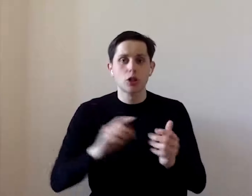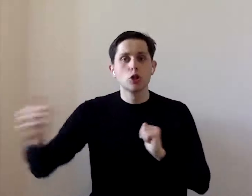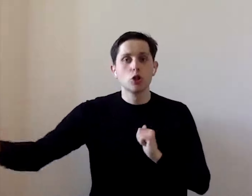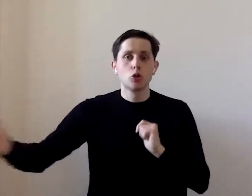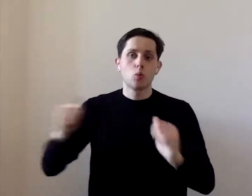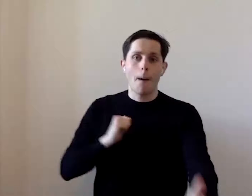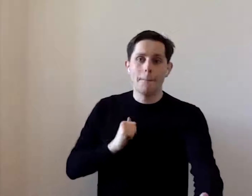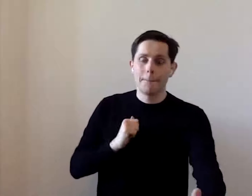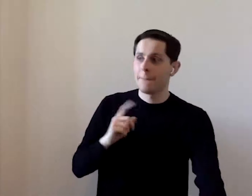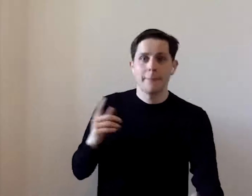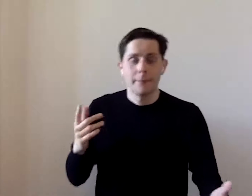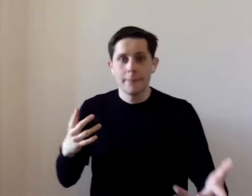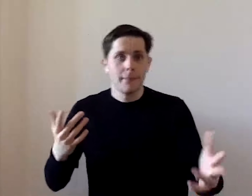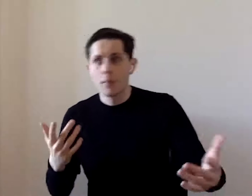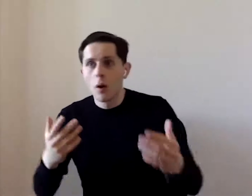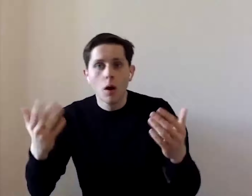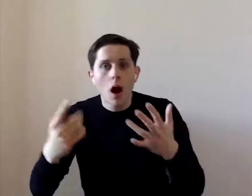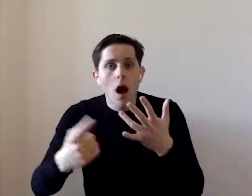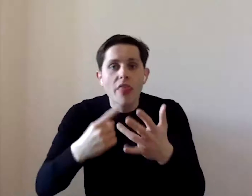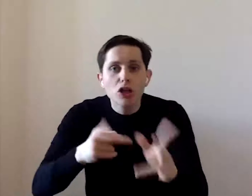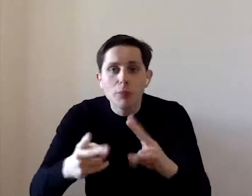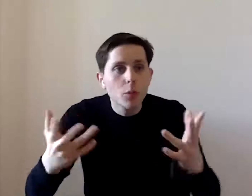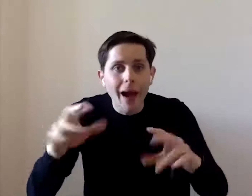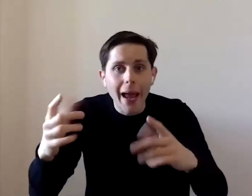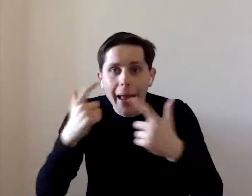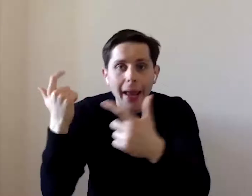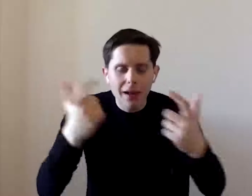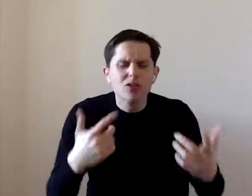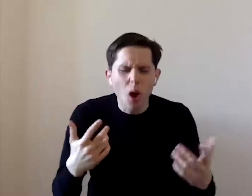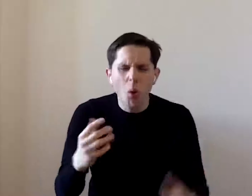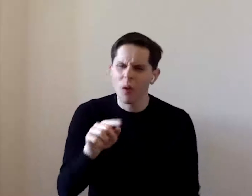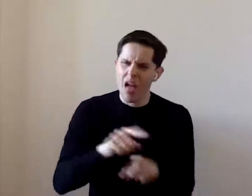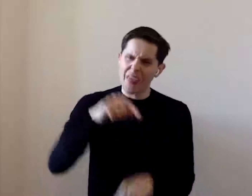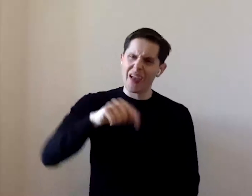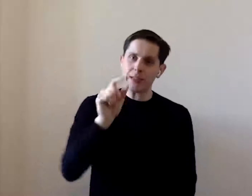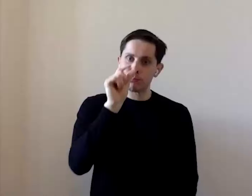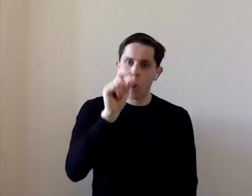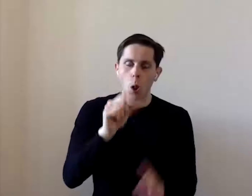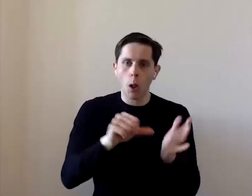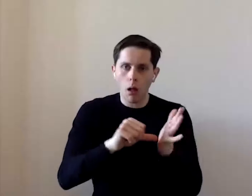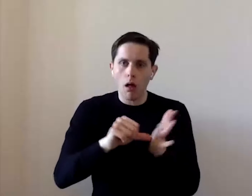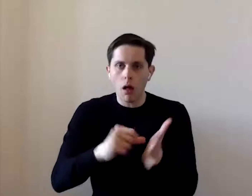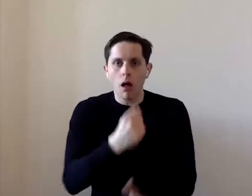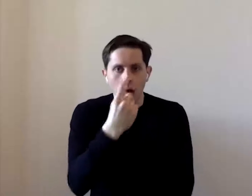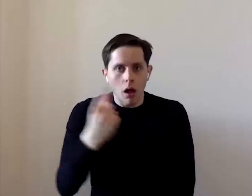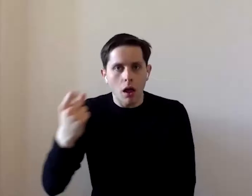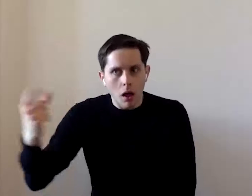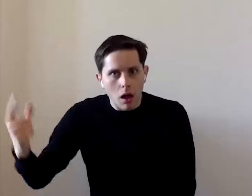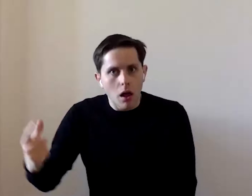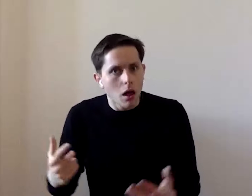one would work, I'd have them pinned, and then I'd have to find where the other interpreter was every 15 minutes. So there were little details like this